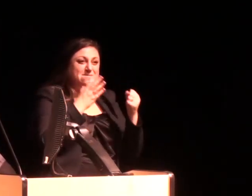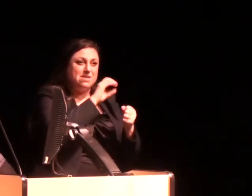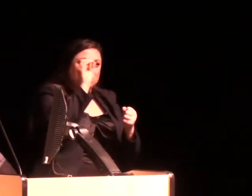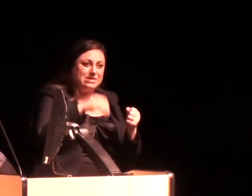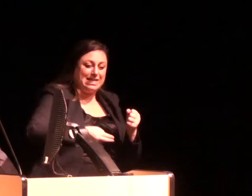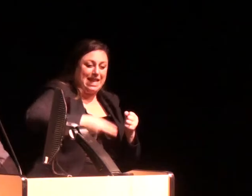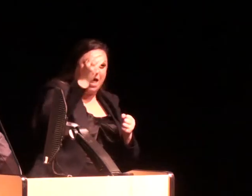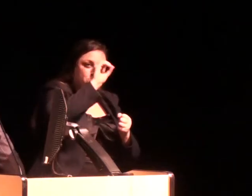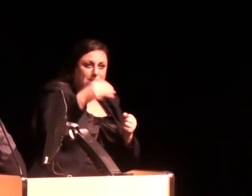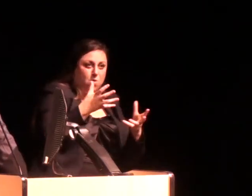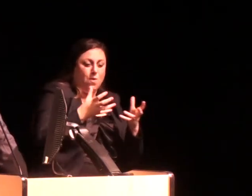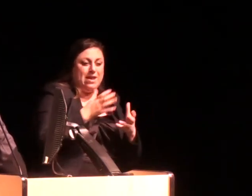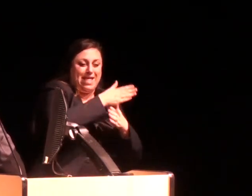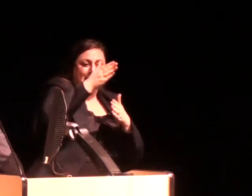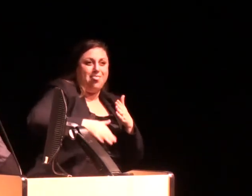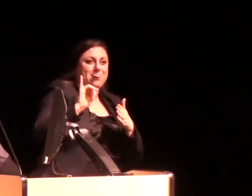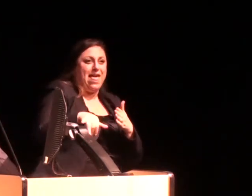Cuba.